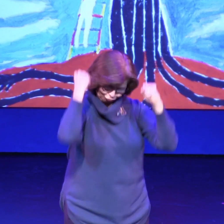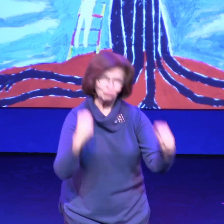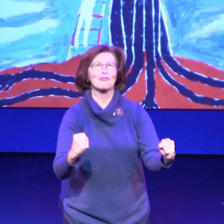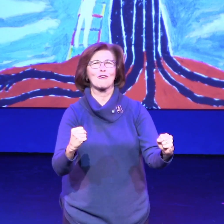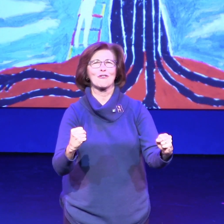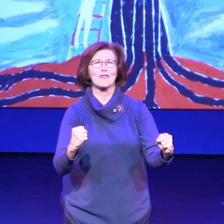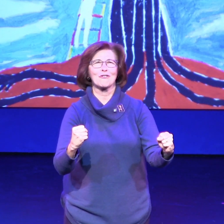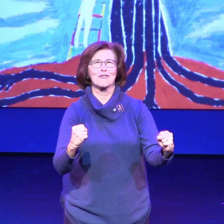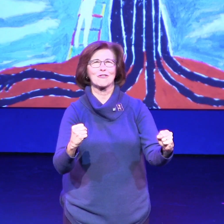rooted.